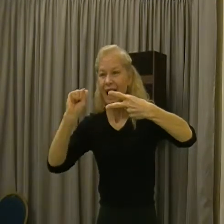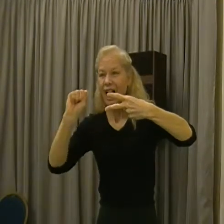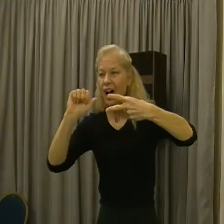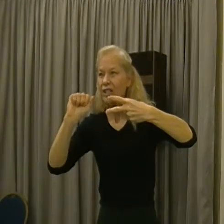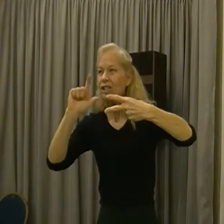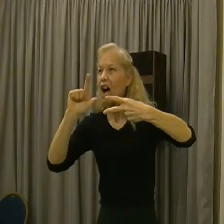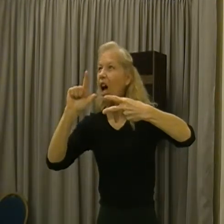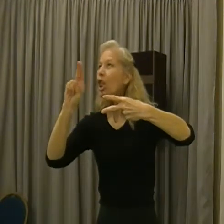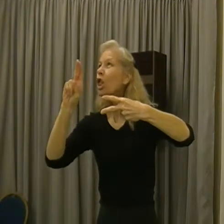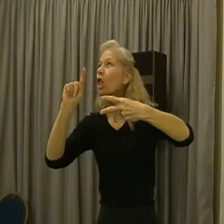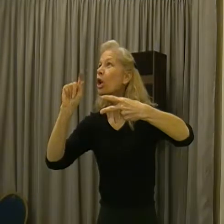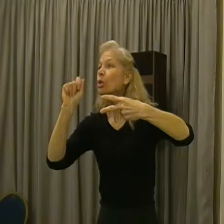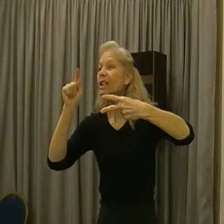could have done just what I did, okay?